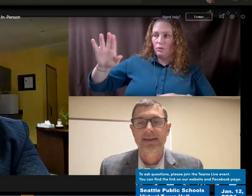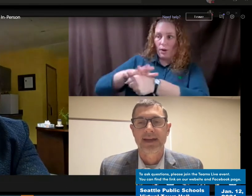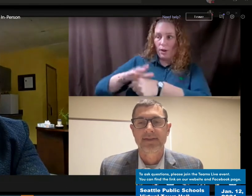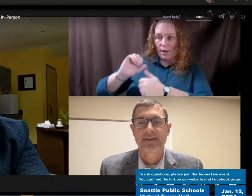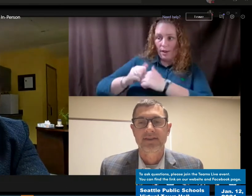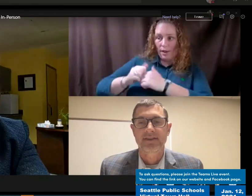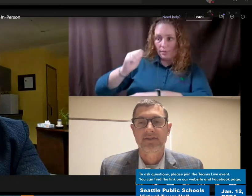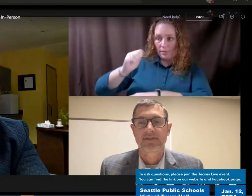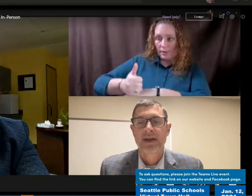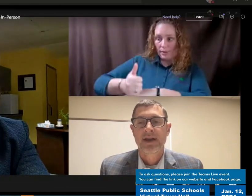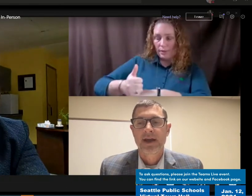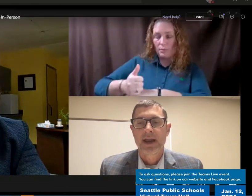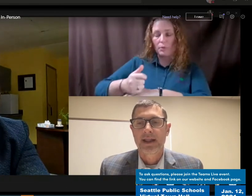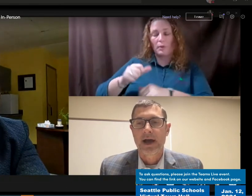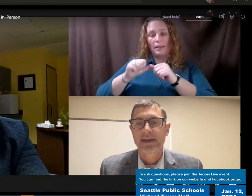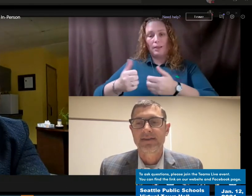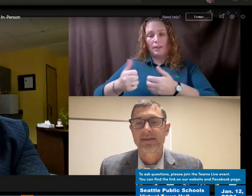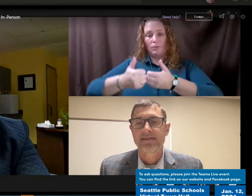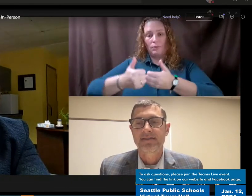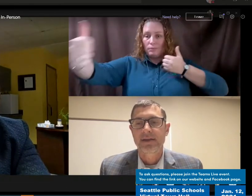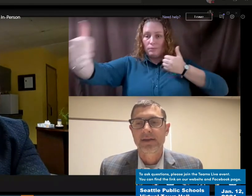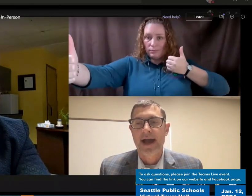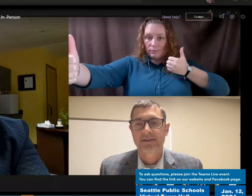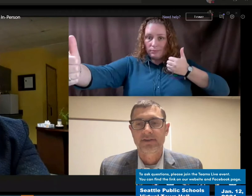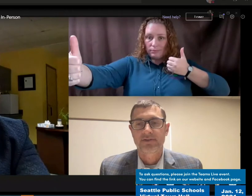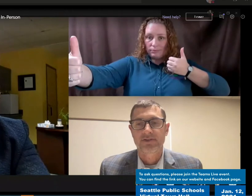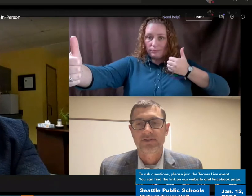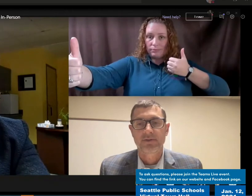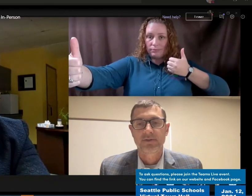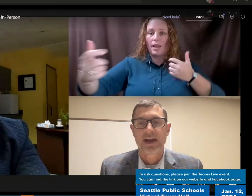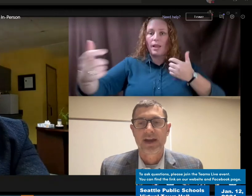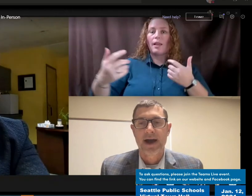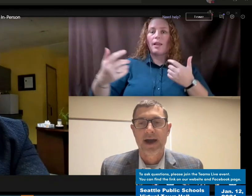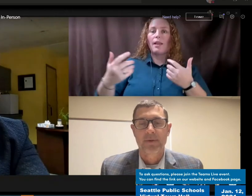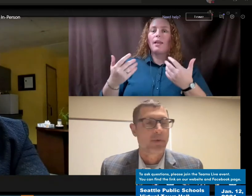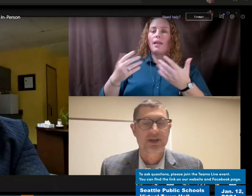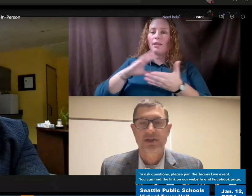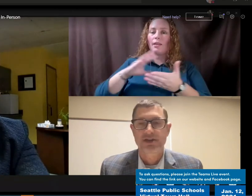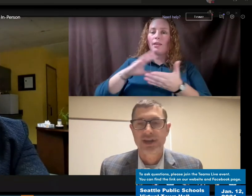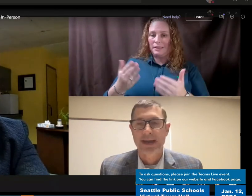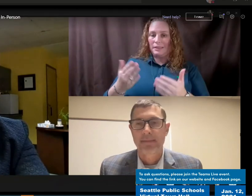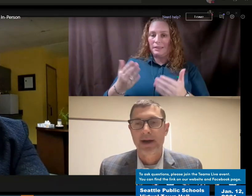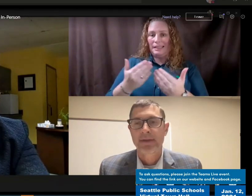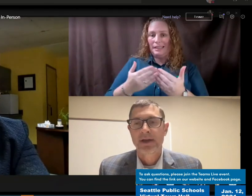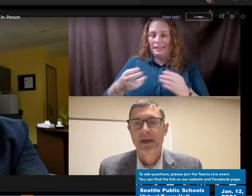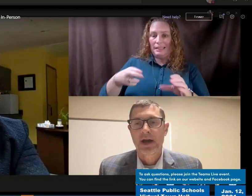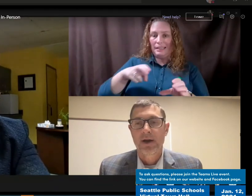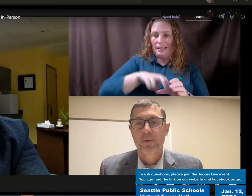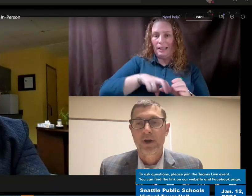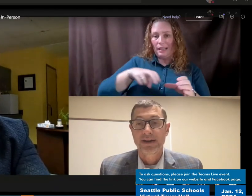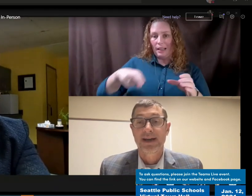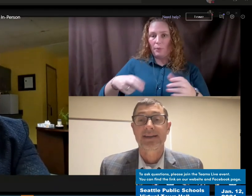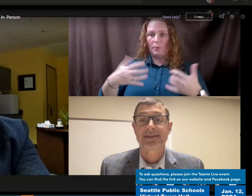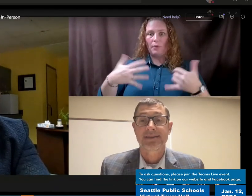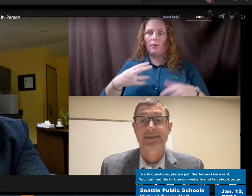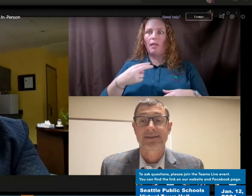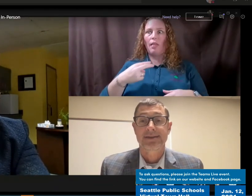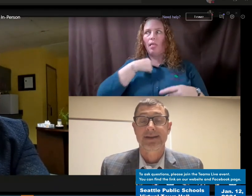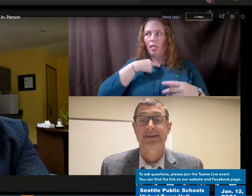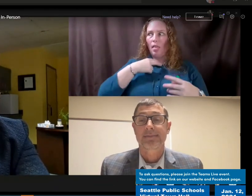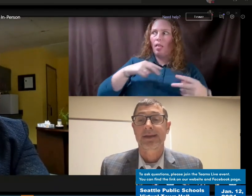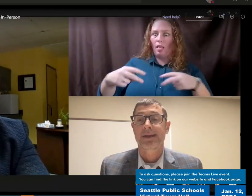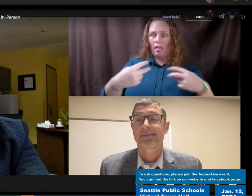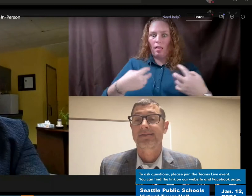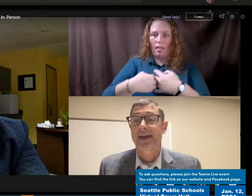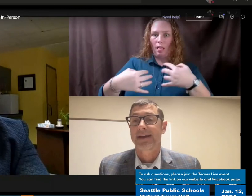maintain the distance and allowing easy access for students in and out. We don't want to jam them up. What it doesn't